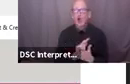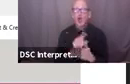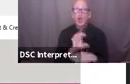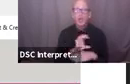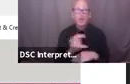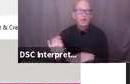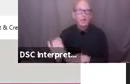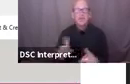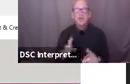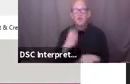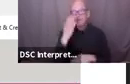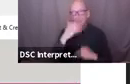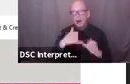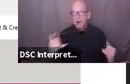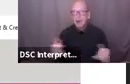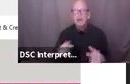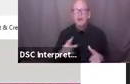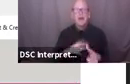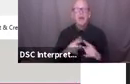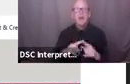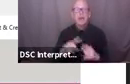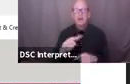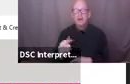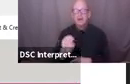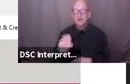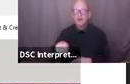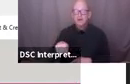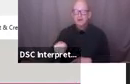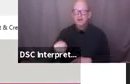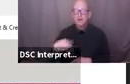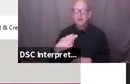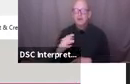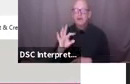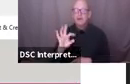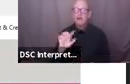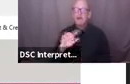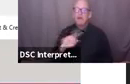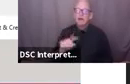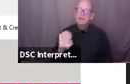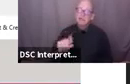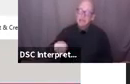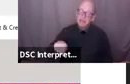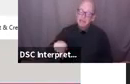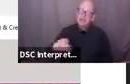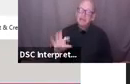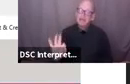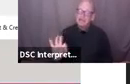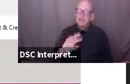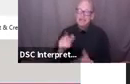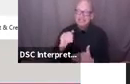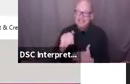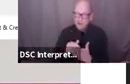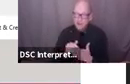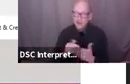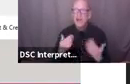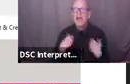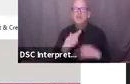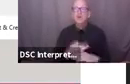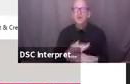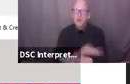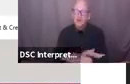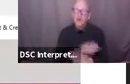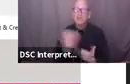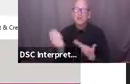on the front line. And the ZEP Center has a variety of resources as well, including recovery services